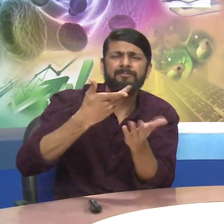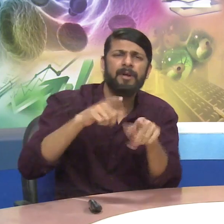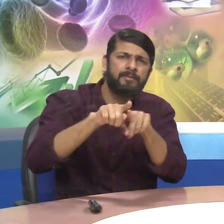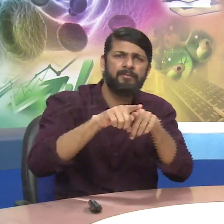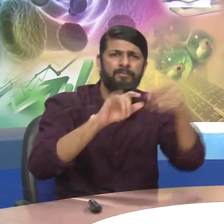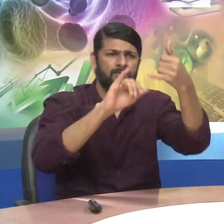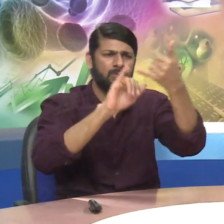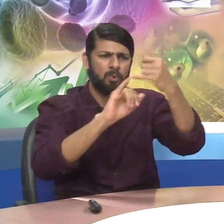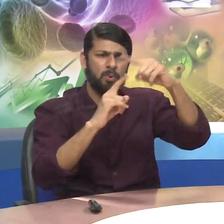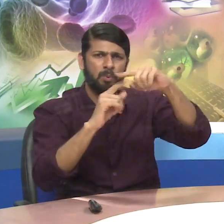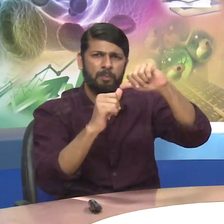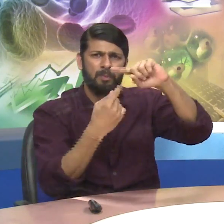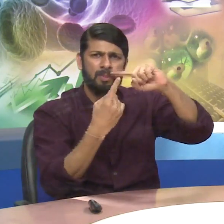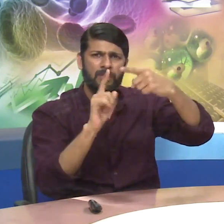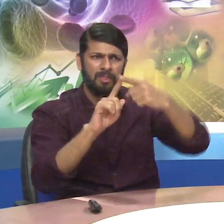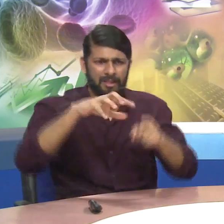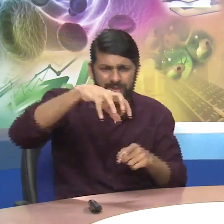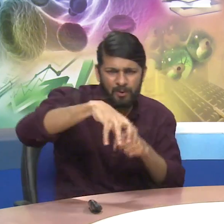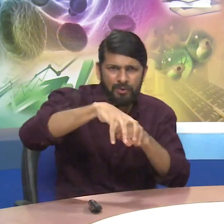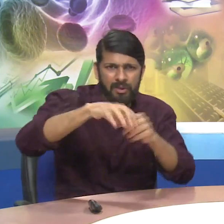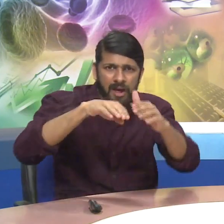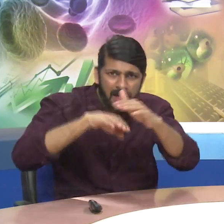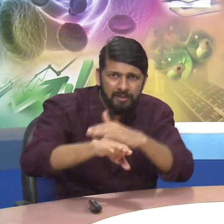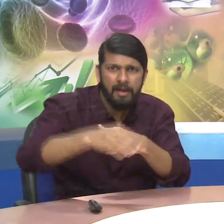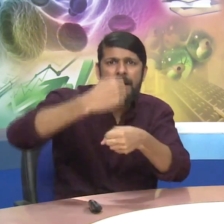And sometime also we have local government.